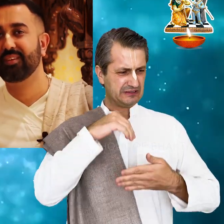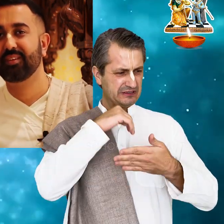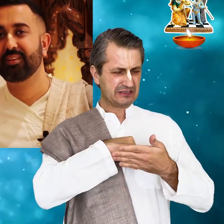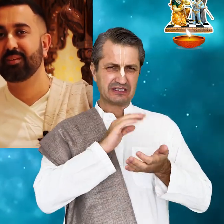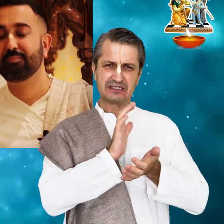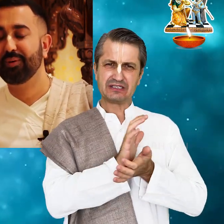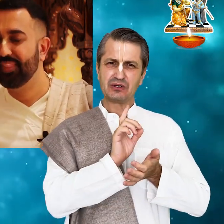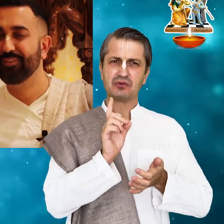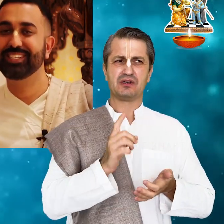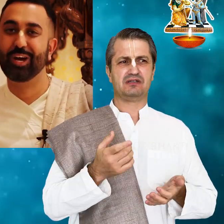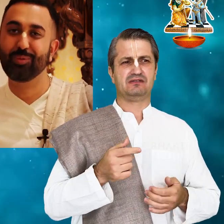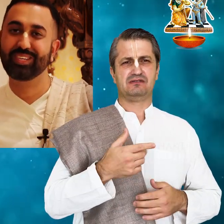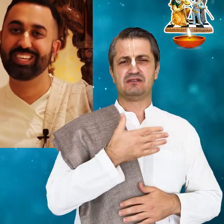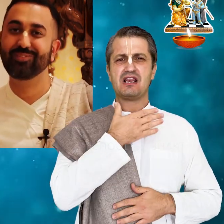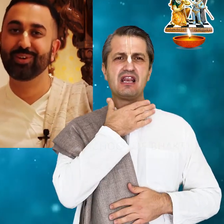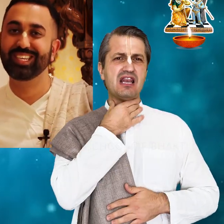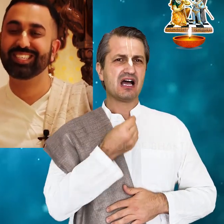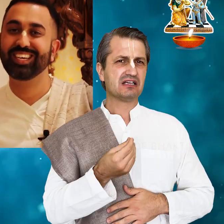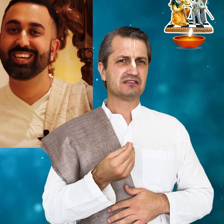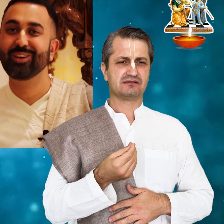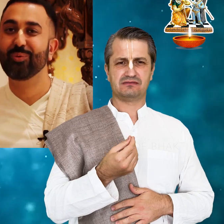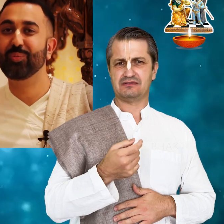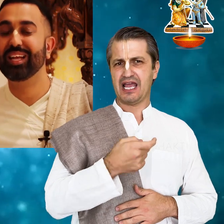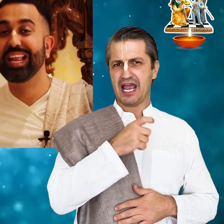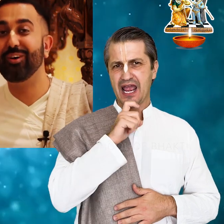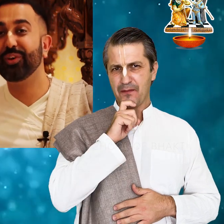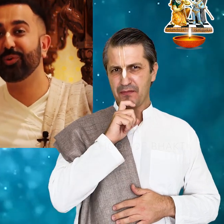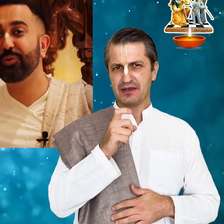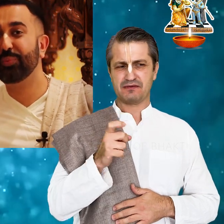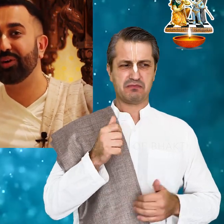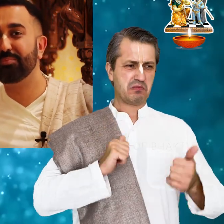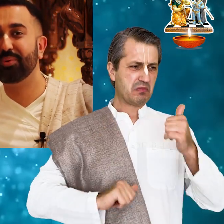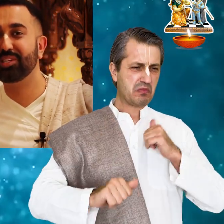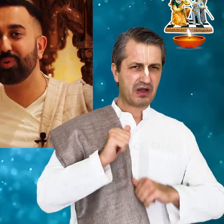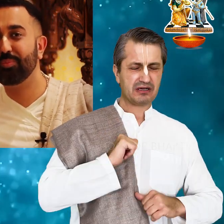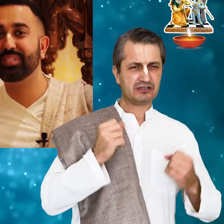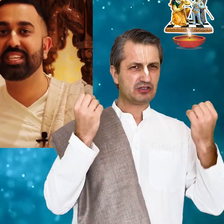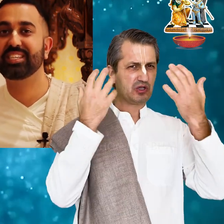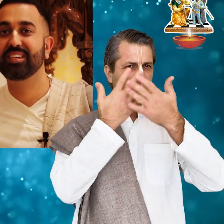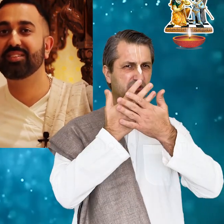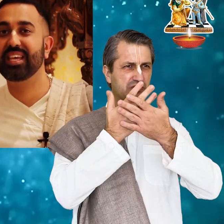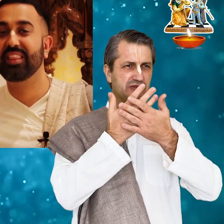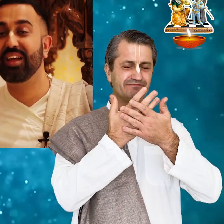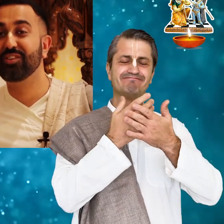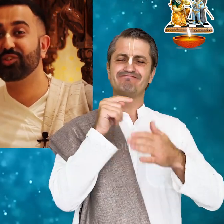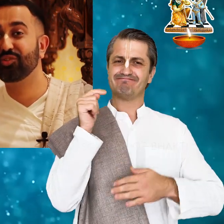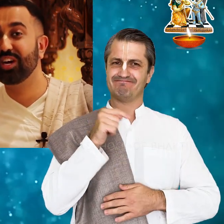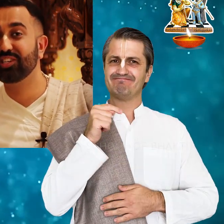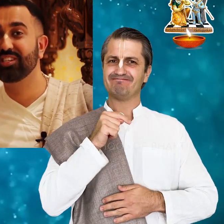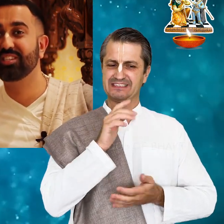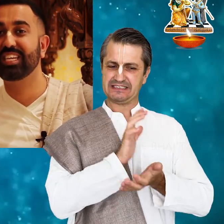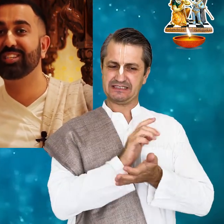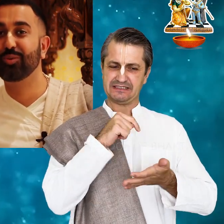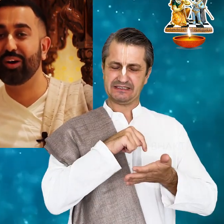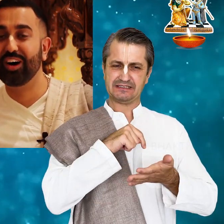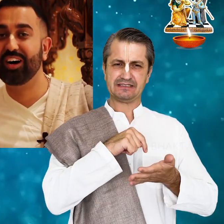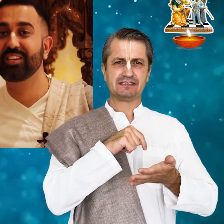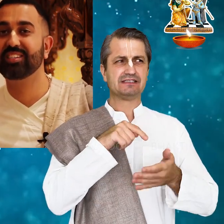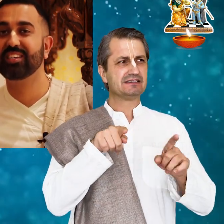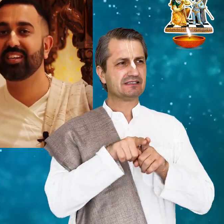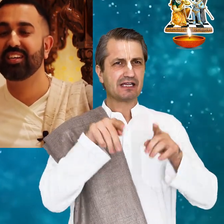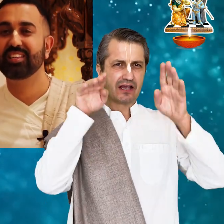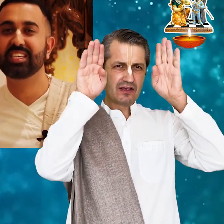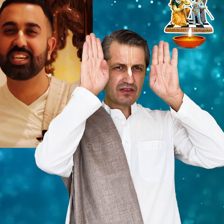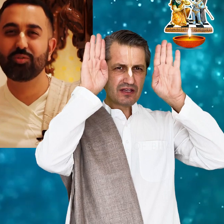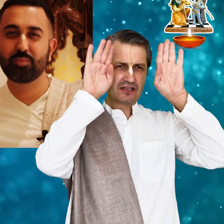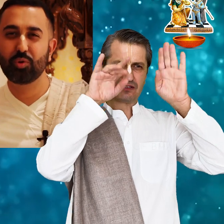life. But there is hope, dear devotees. When we allow the Guru Parampara's representatives and their instructions into our